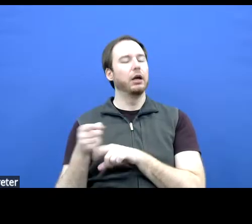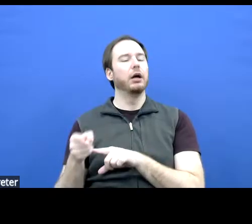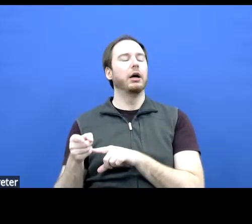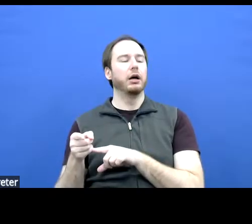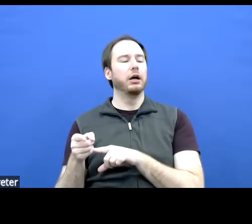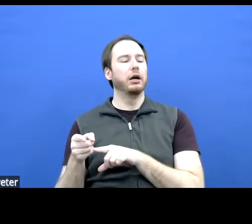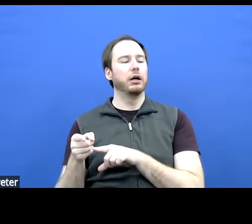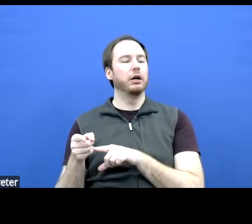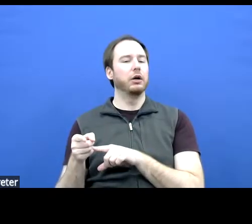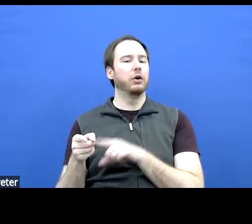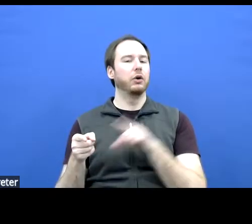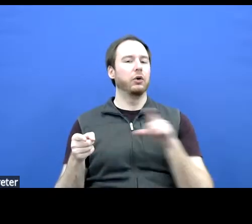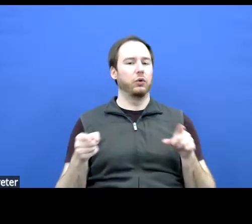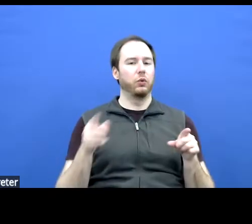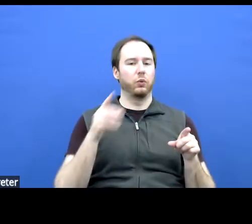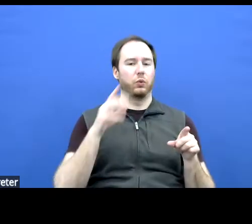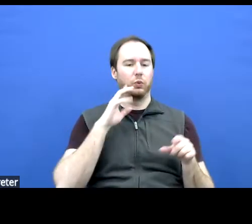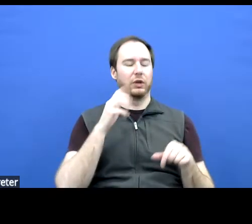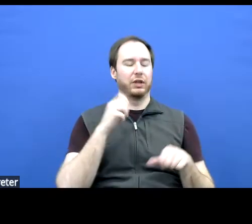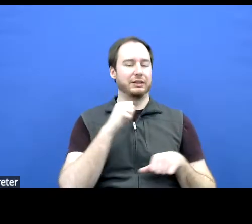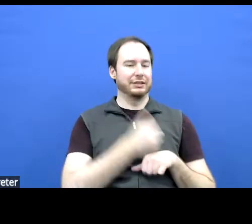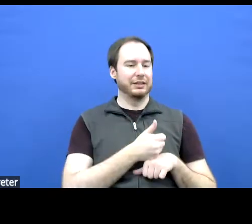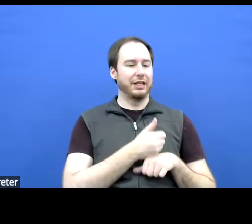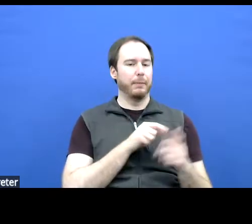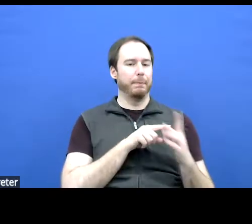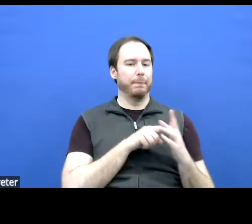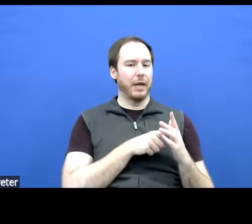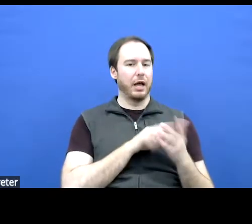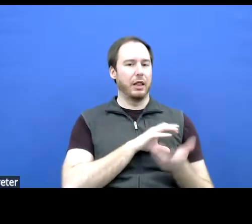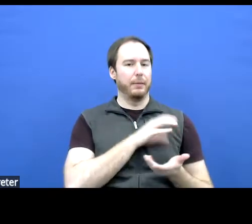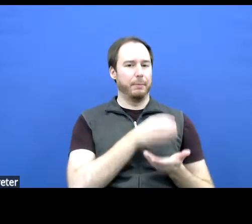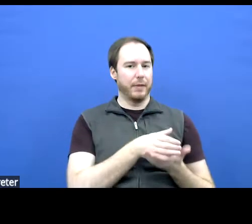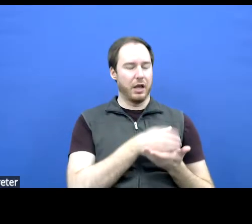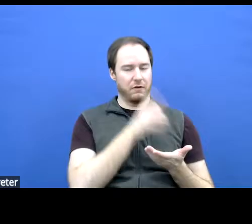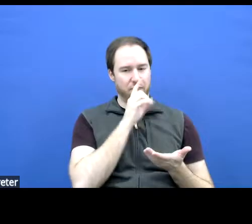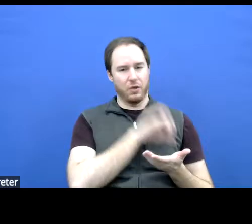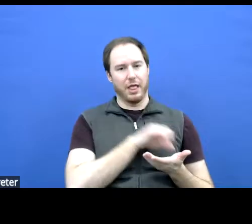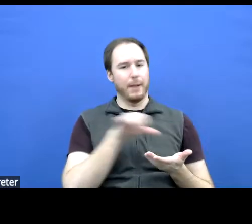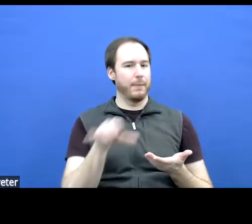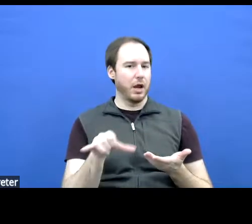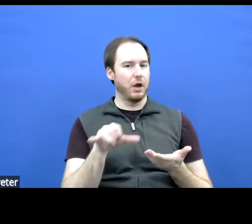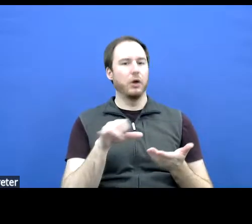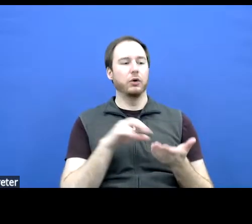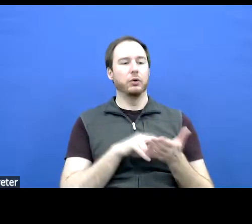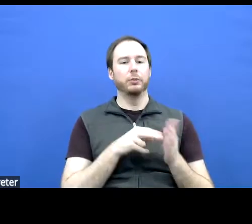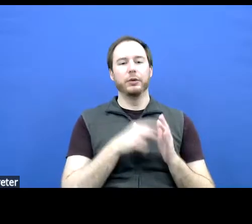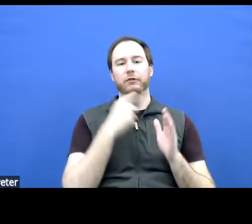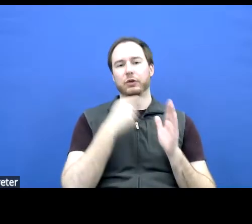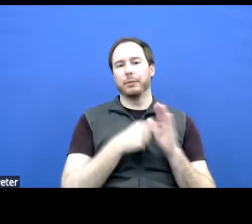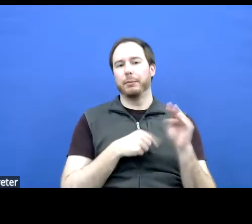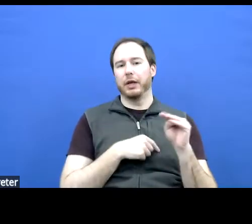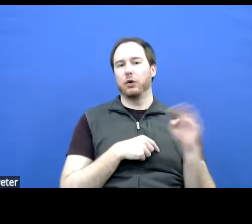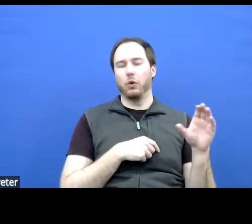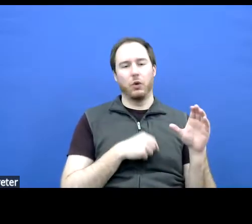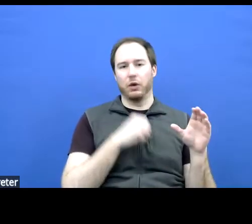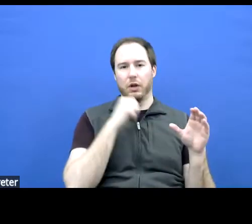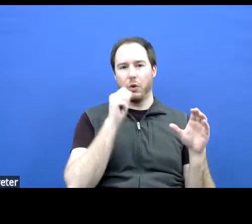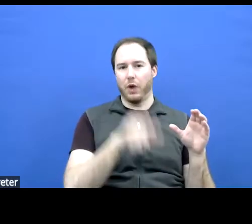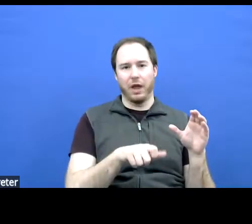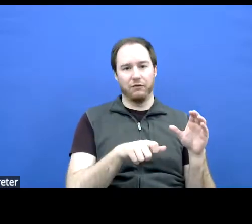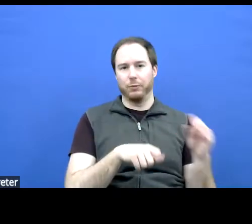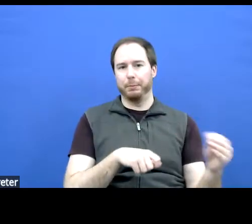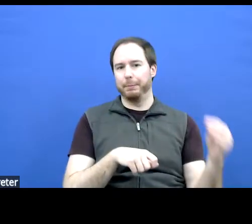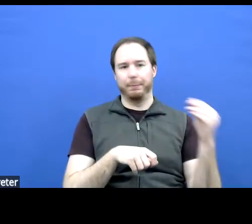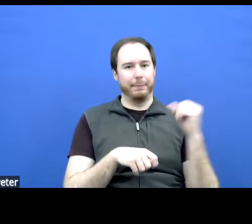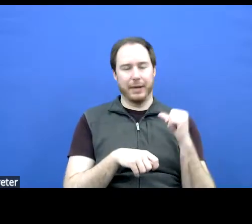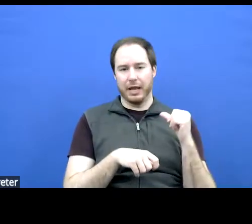And we'll only set the pilot amount for that amount. So that way folks like Mary Carriola aren't having to